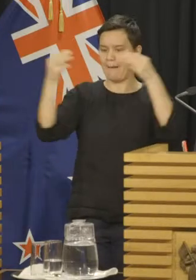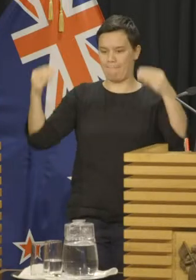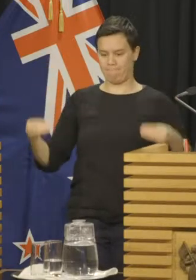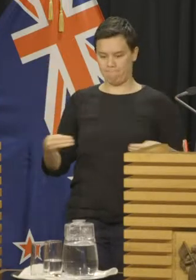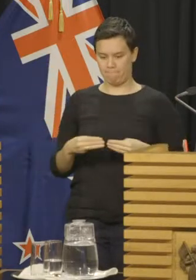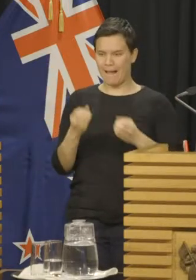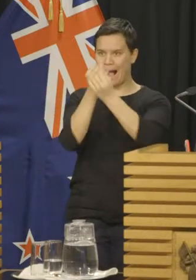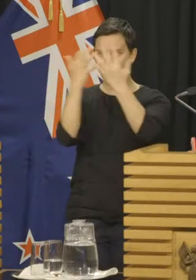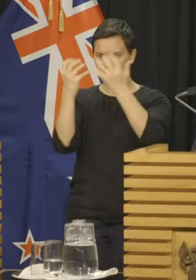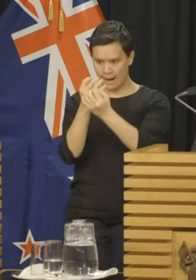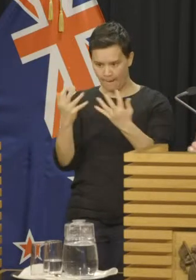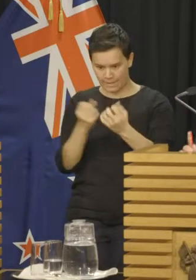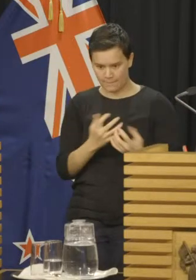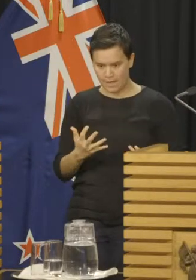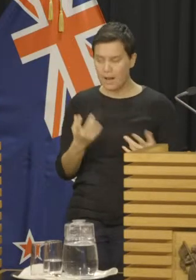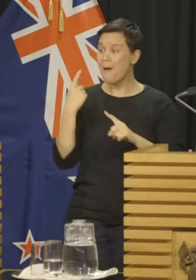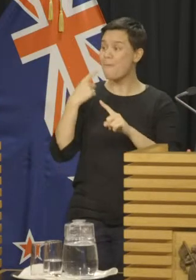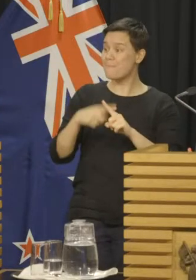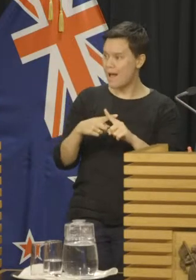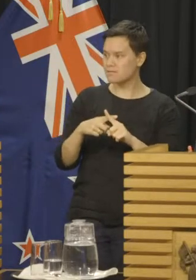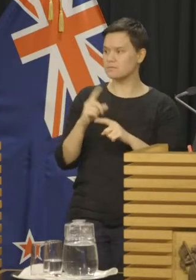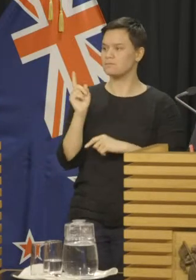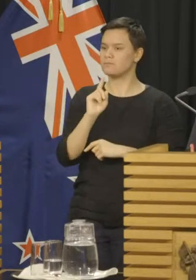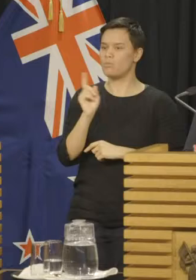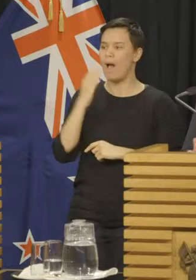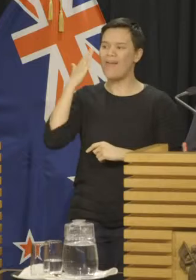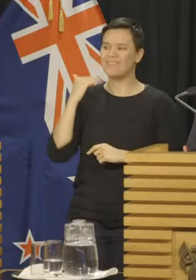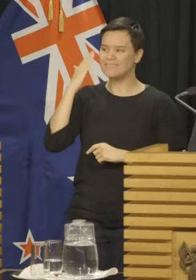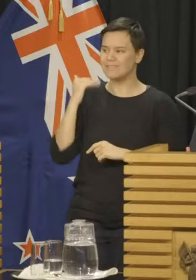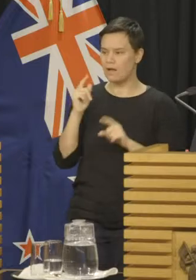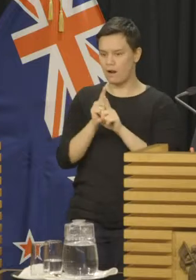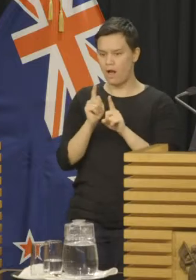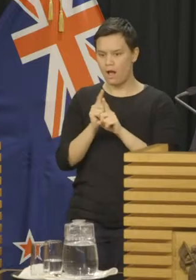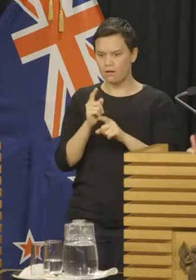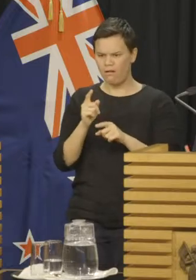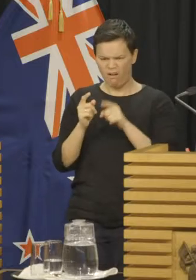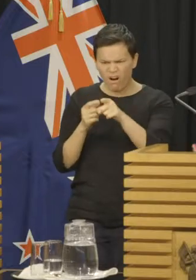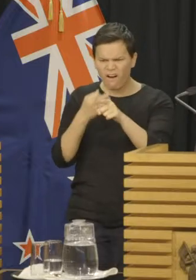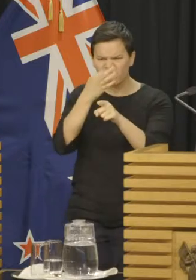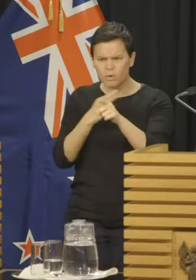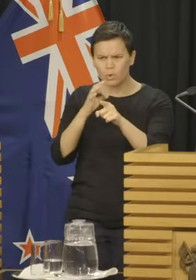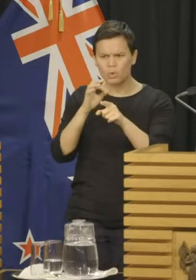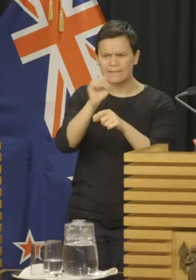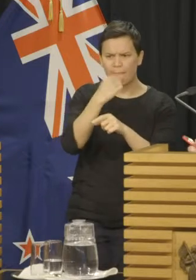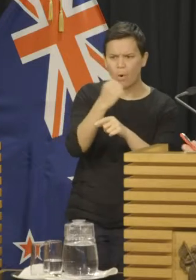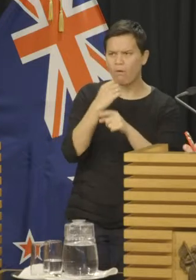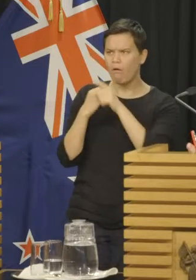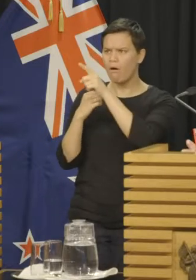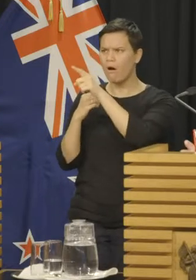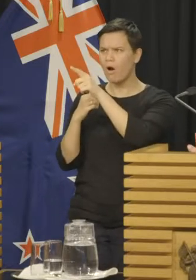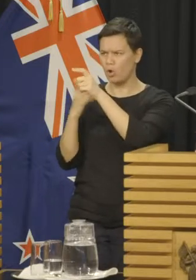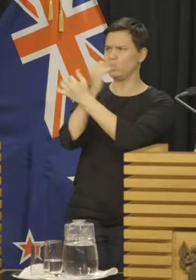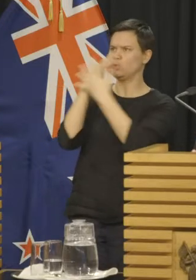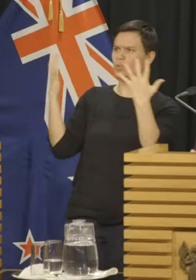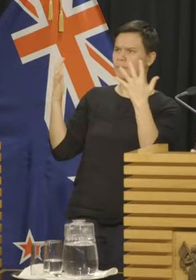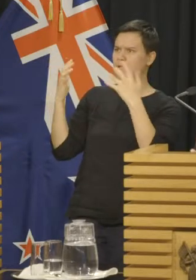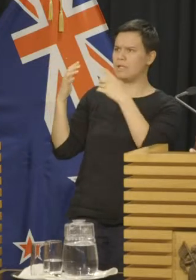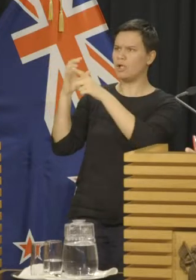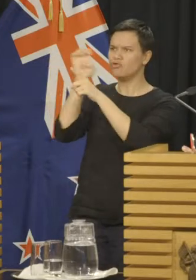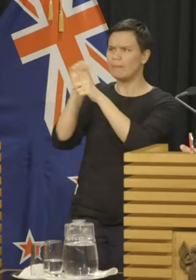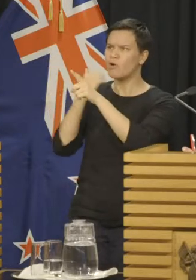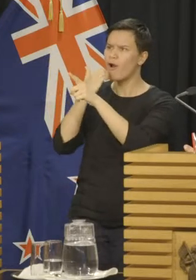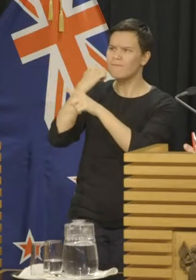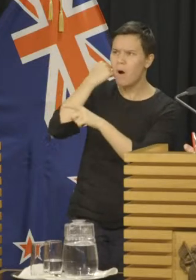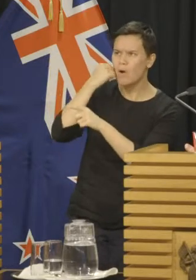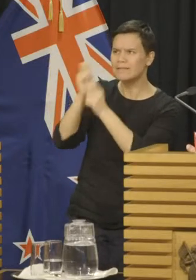an ethnic breakdown as well. So if there are particular communities that we're not sampling enough of, we can up those numbers. So I'm working very closely with